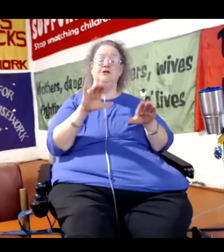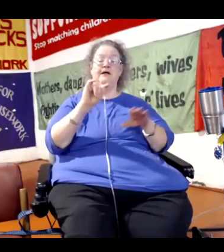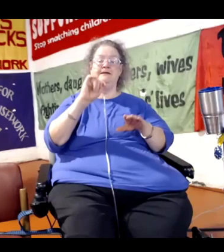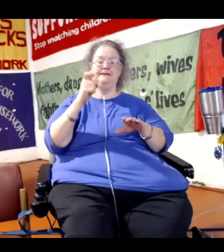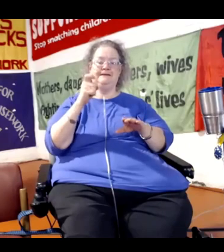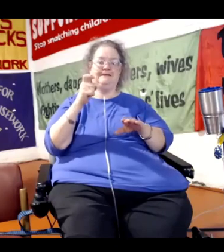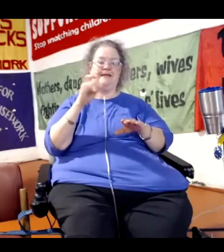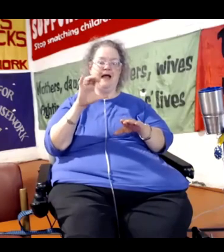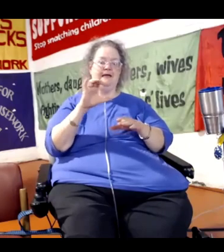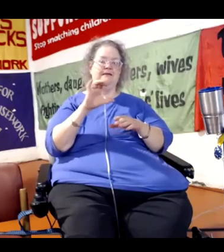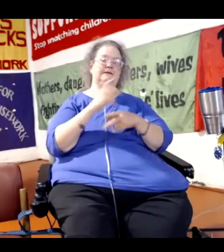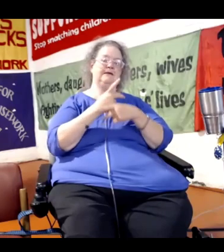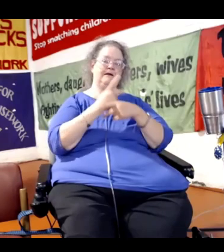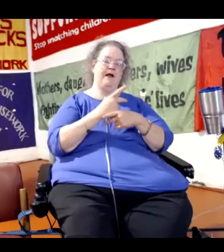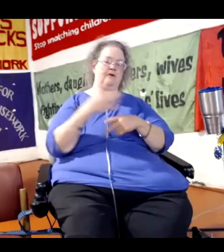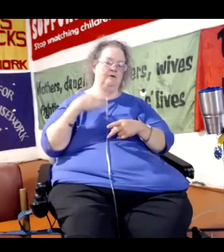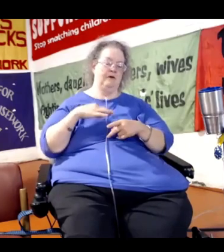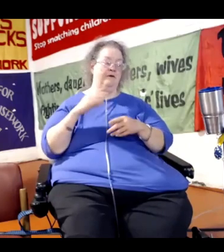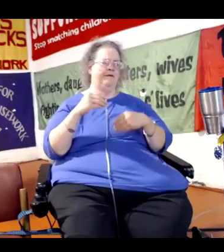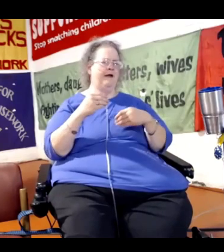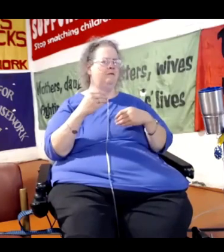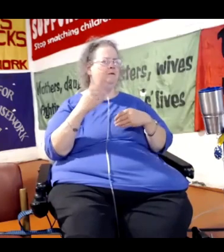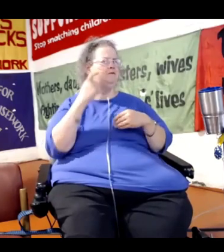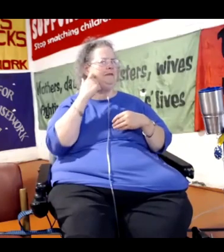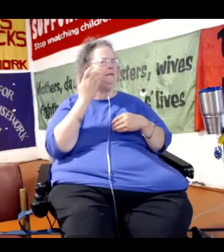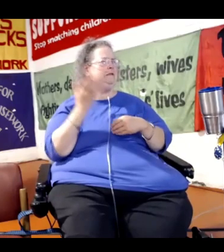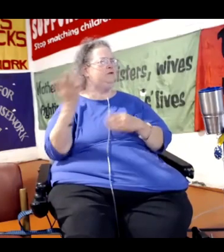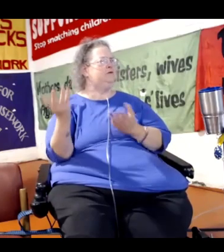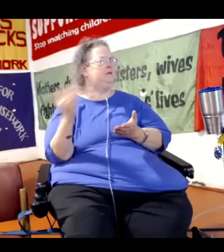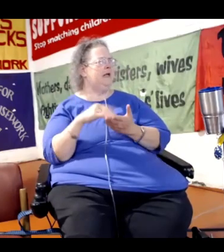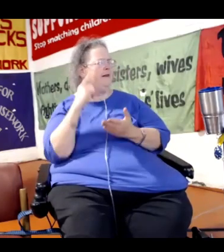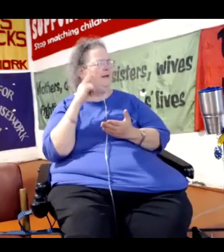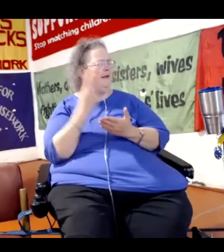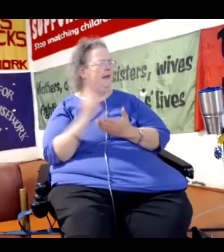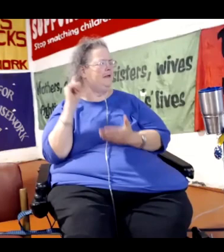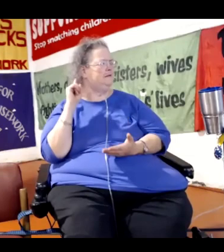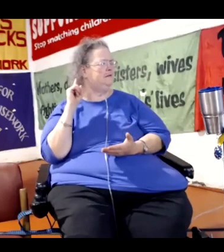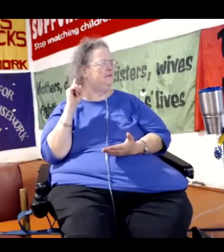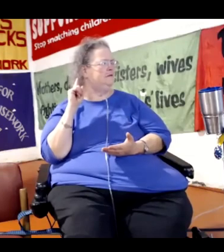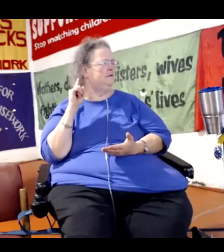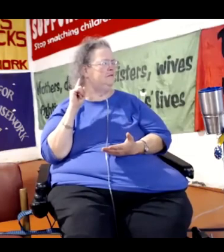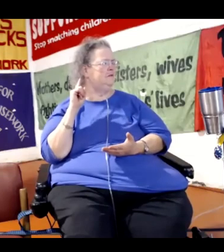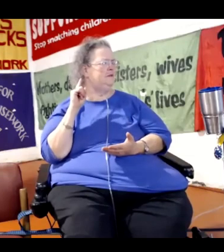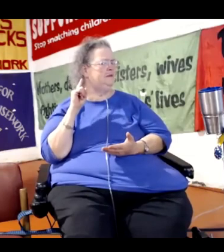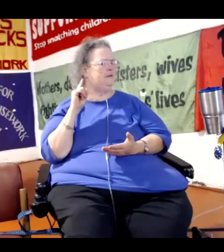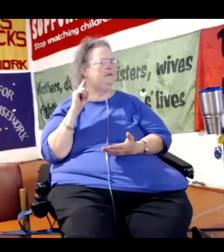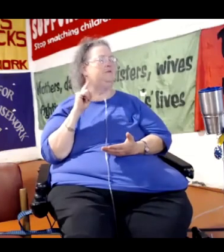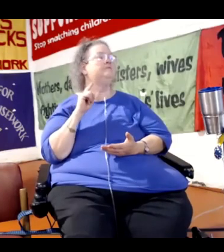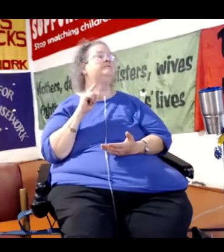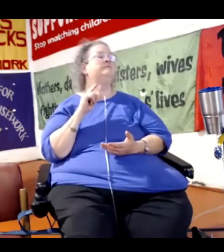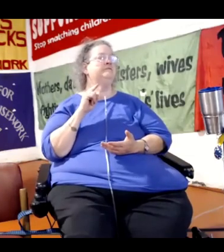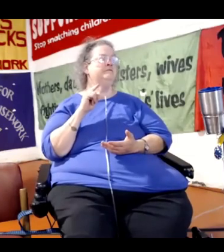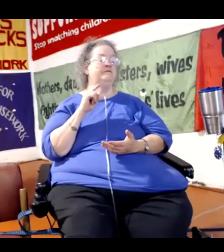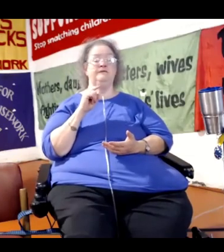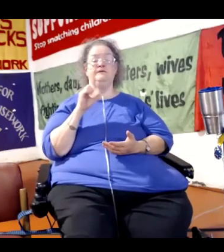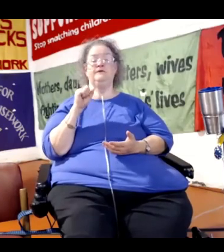by Congresswoman DeLauro, I think just last week, was it? Right. Okay,